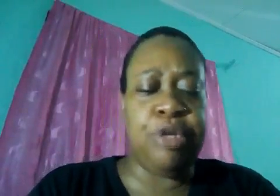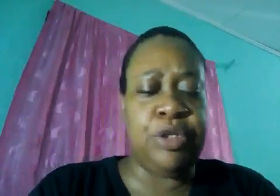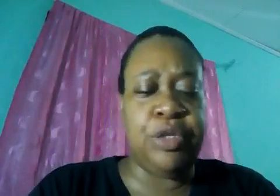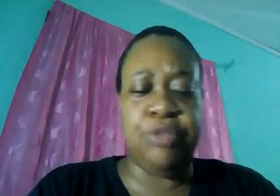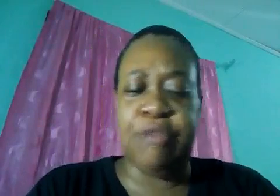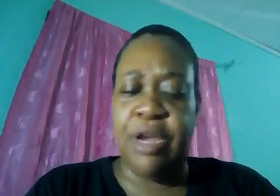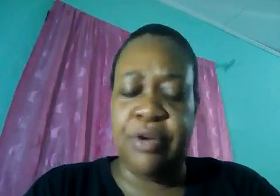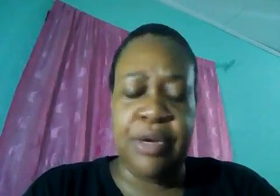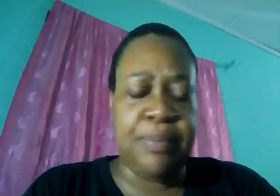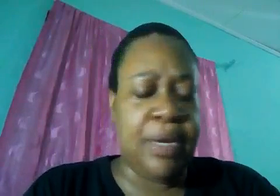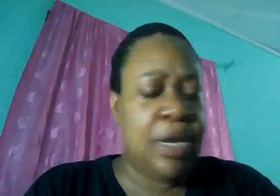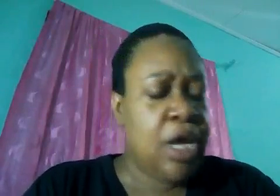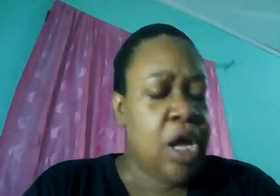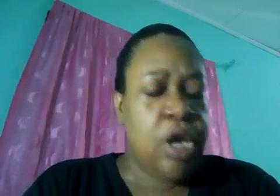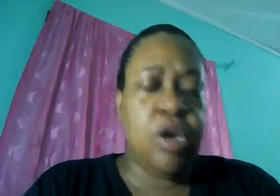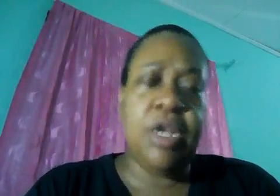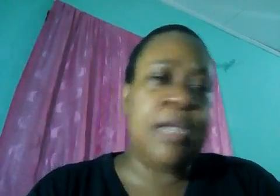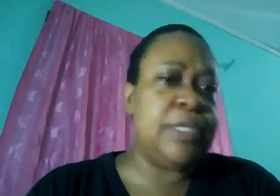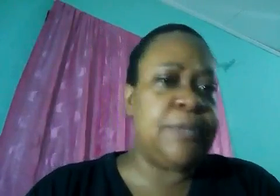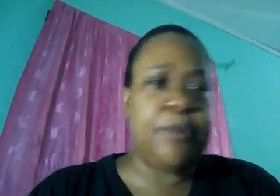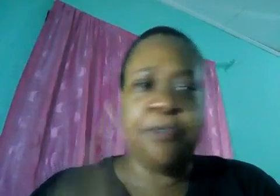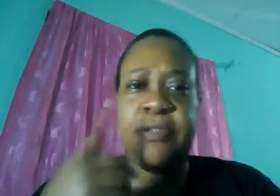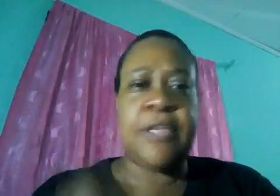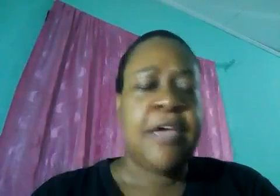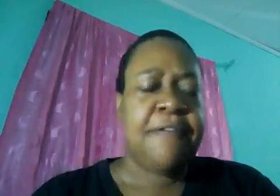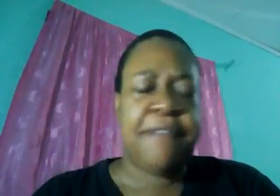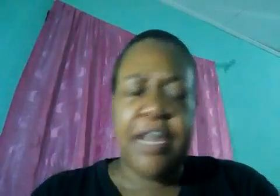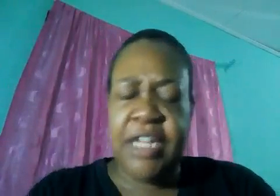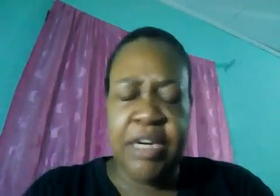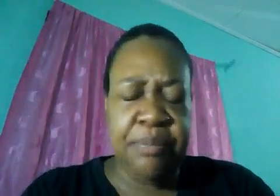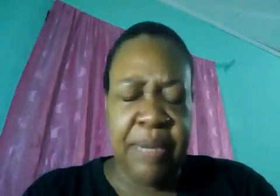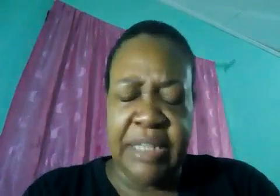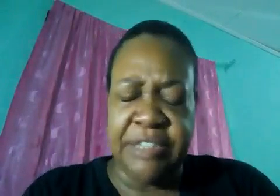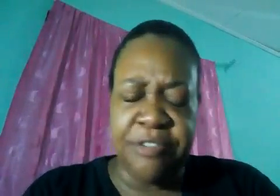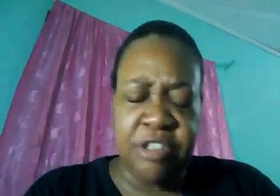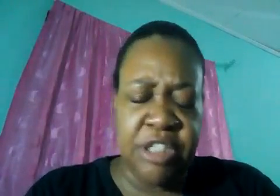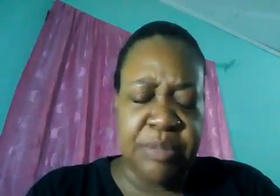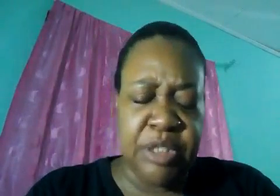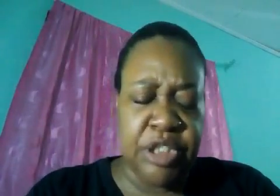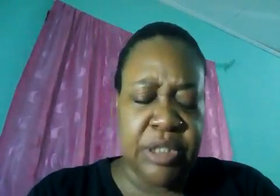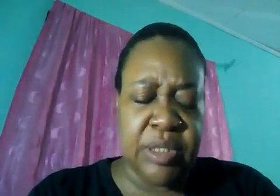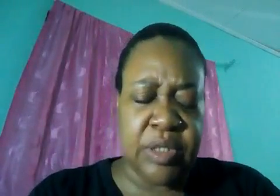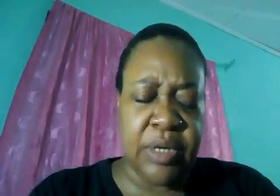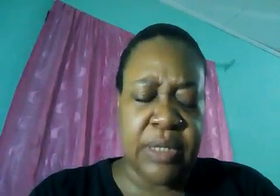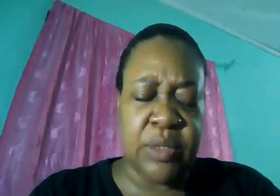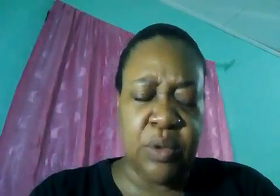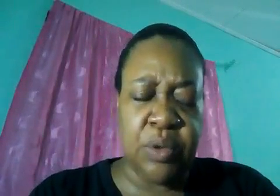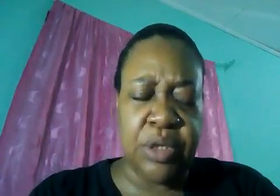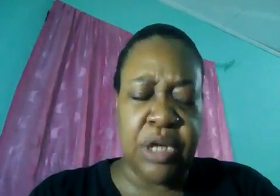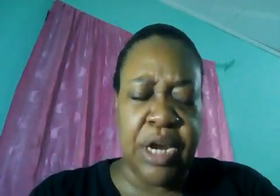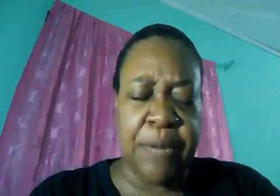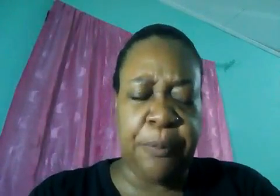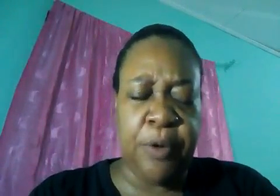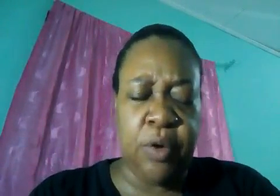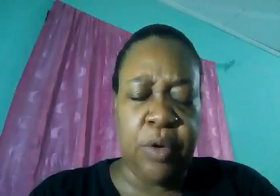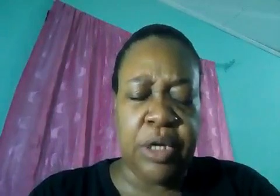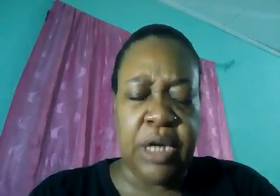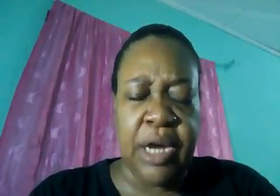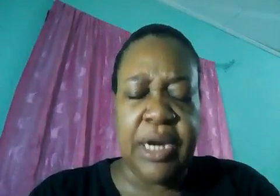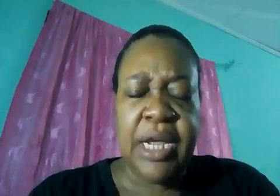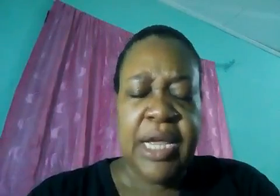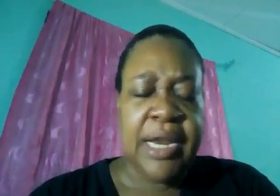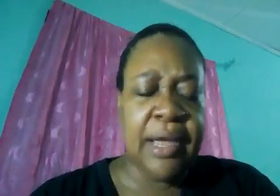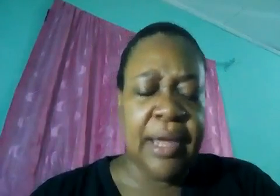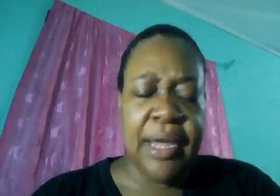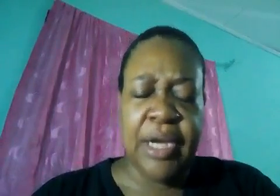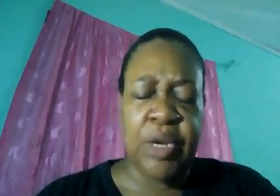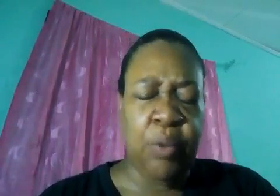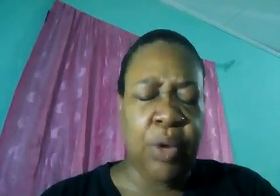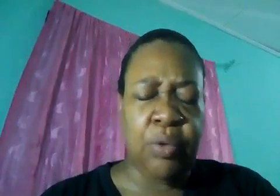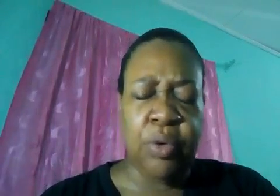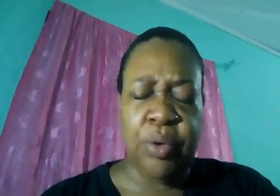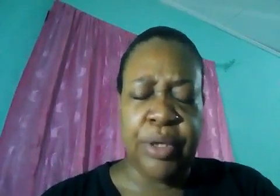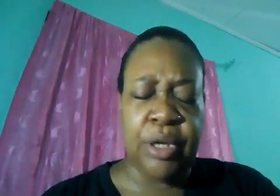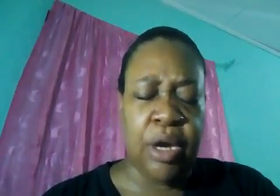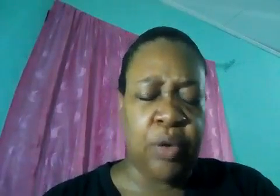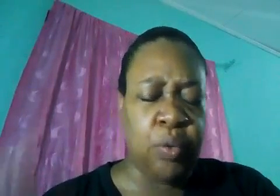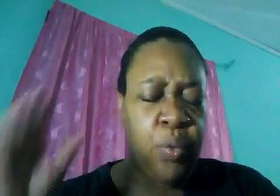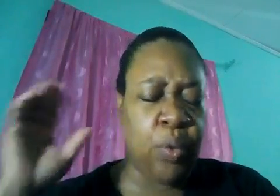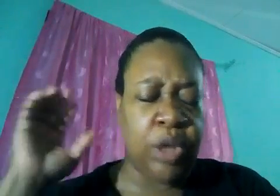into it right now. Let us pray first. Father, in the mightiful name of Jesus Christ, oh Lord God, I pray, oh Lord God, that anyone, oh Lord God, who watched